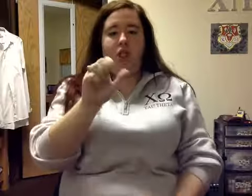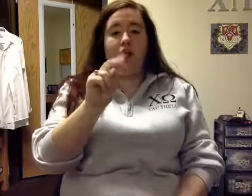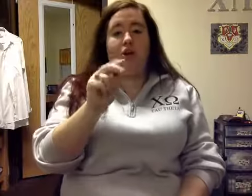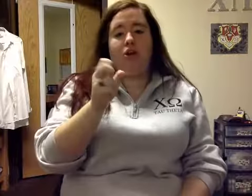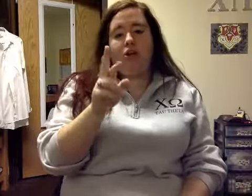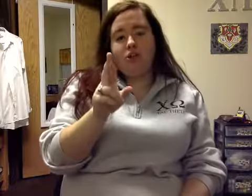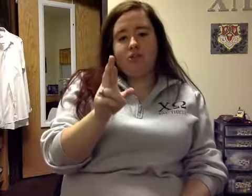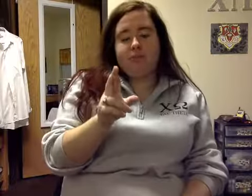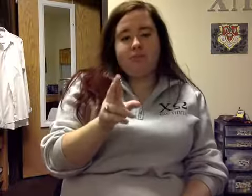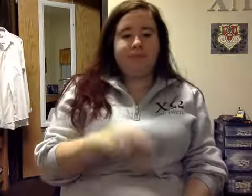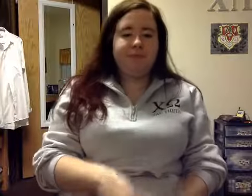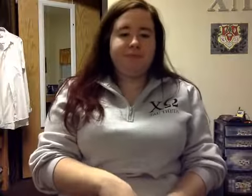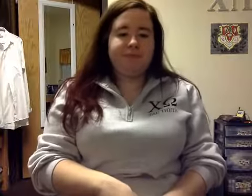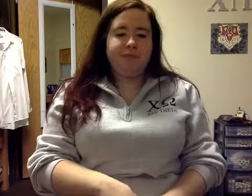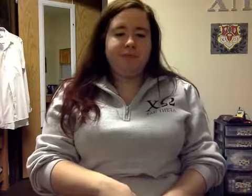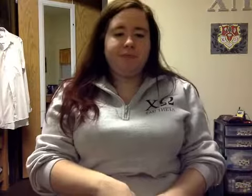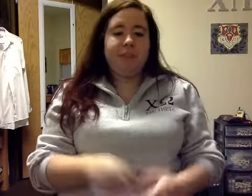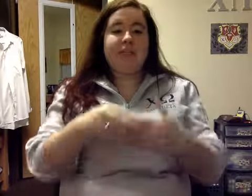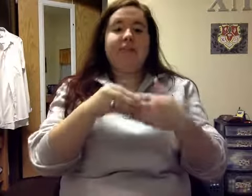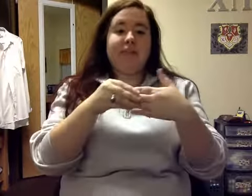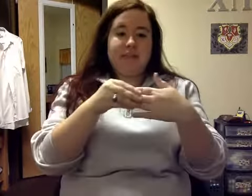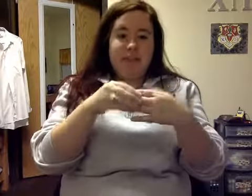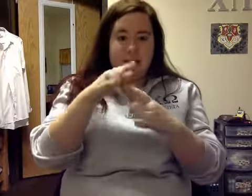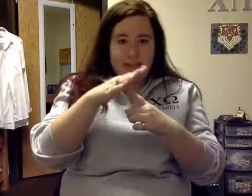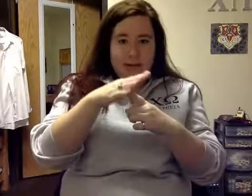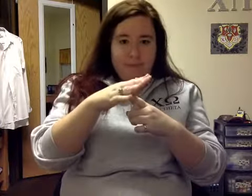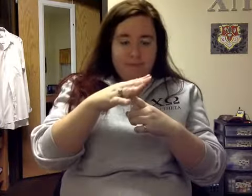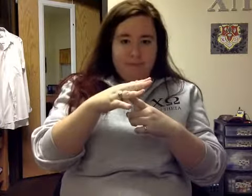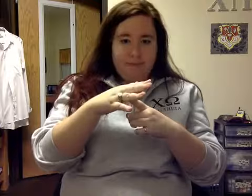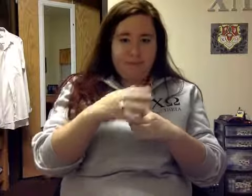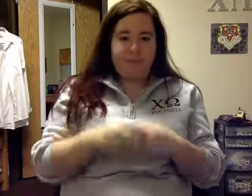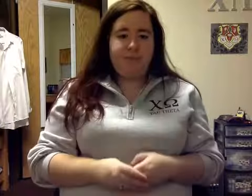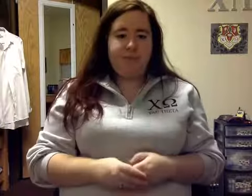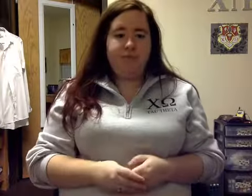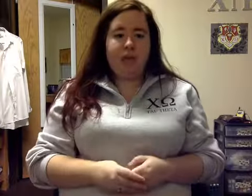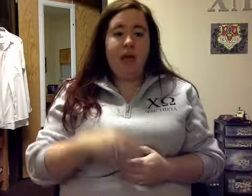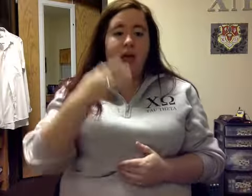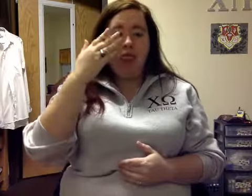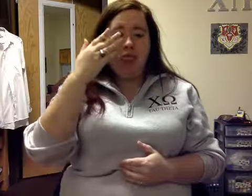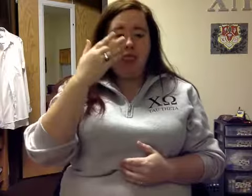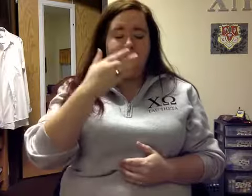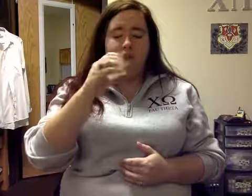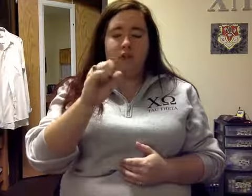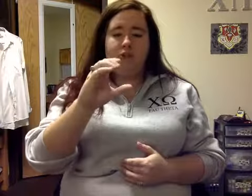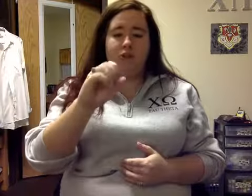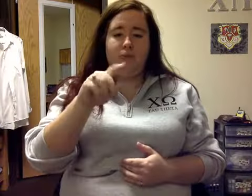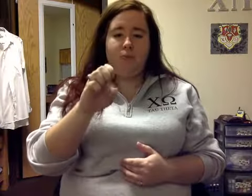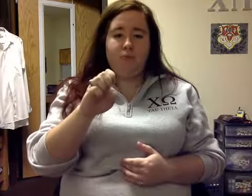and very flexible. There's a port on the scope to blow air into the colon. There's a suction port, and there's